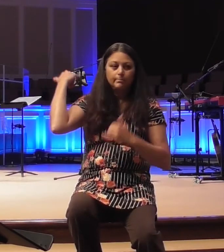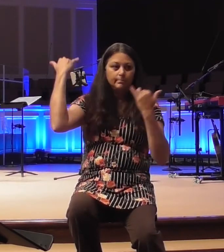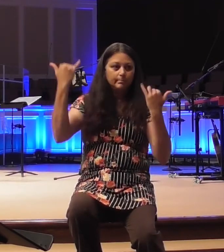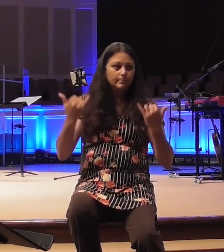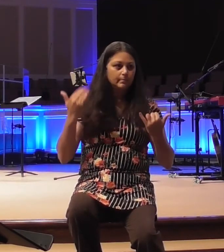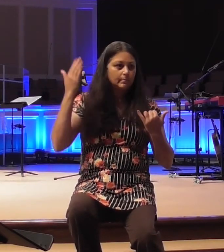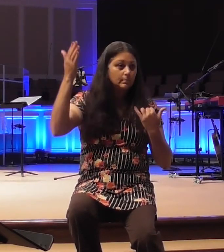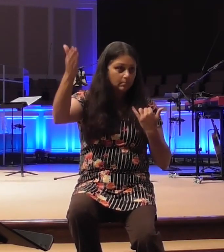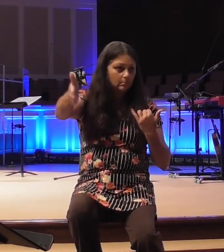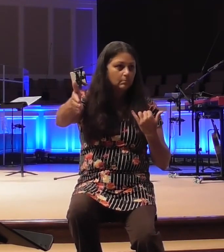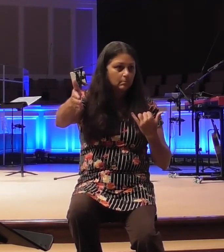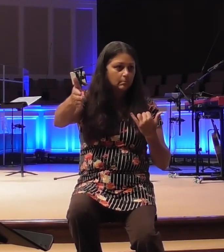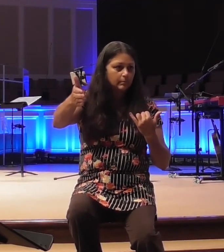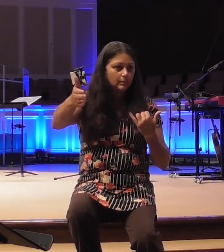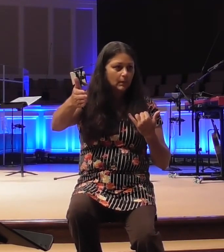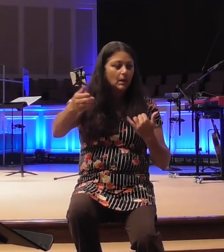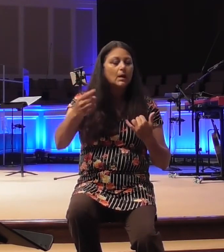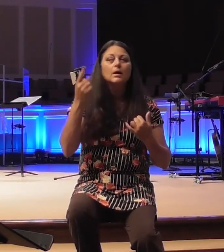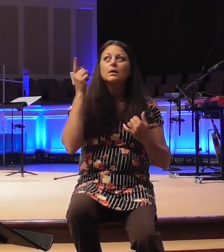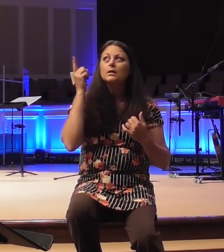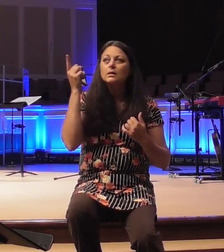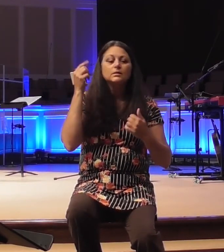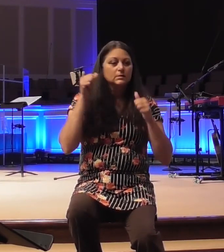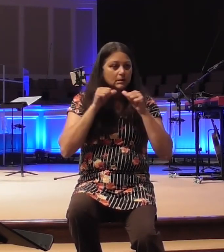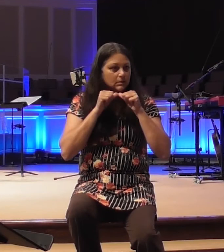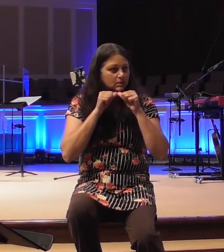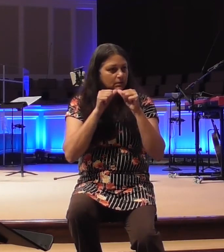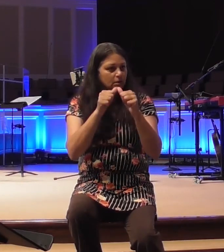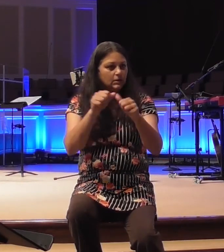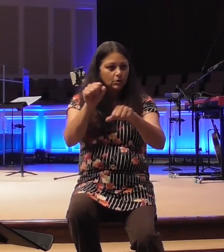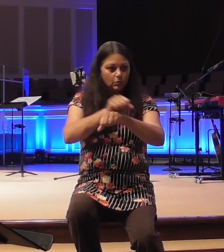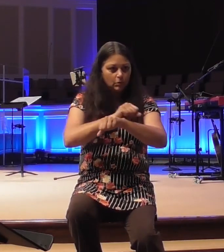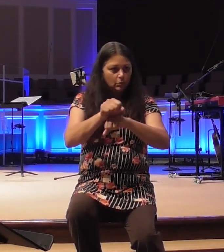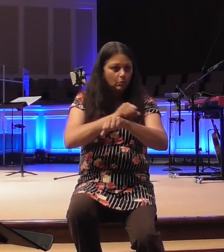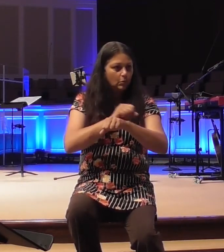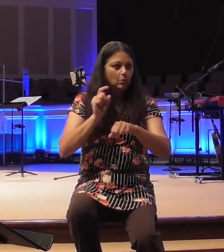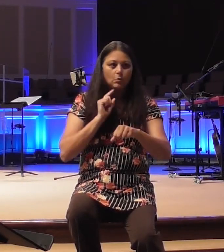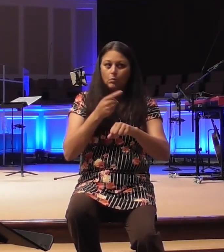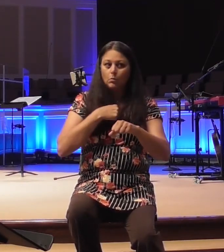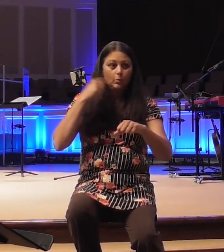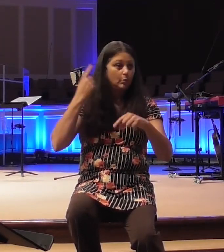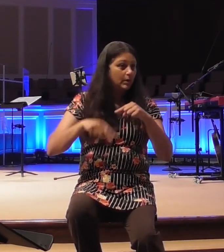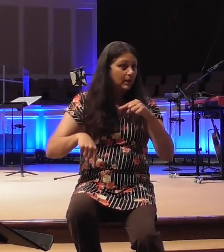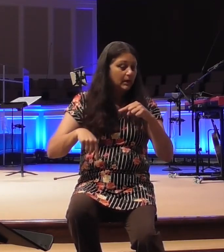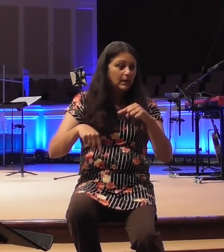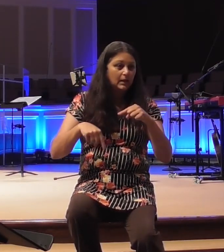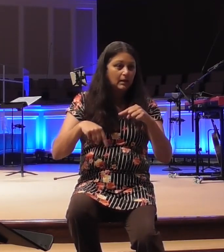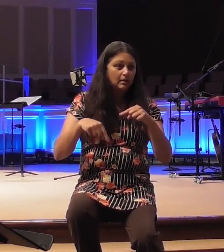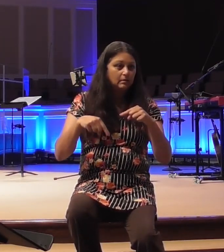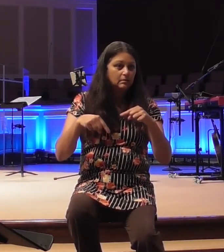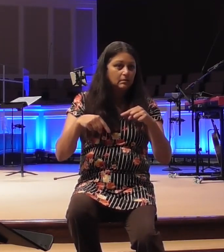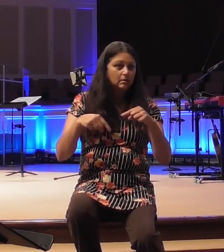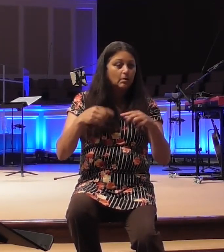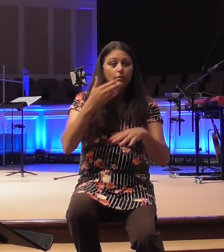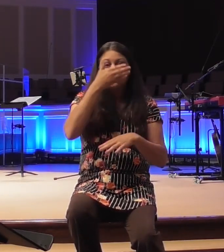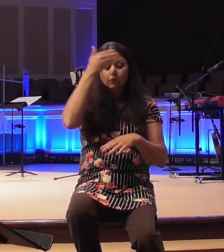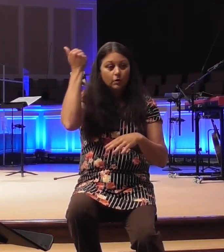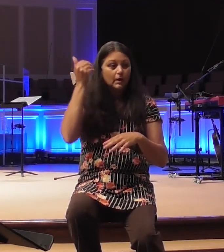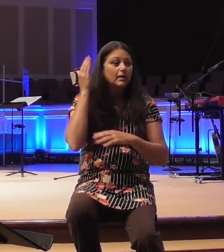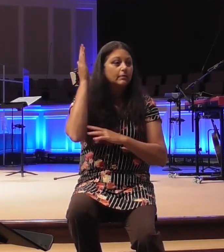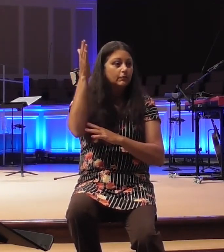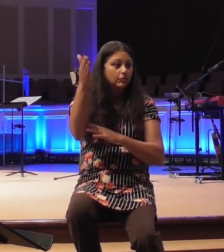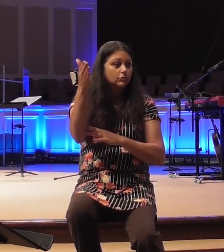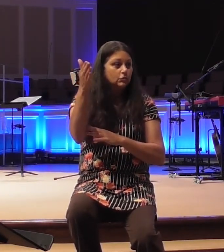in the present. And there's more to come. We cannot forget the future. And this is especially important in these difficult